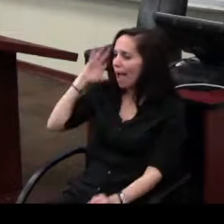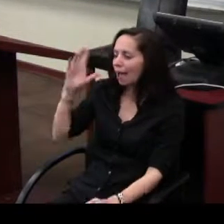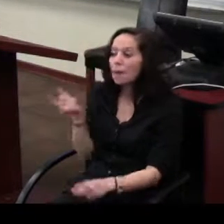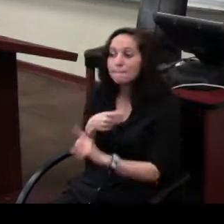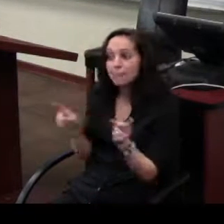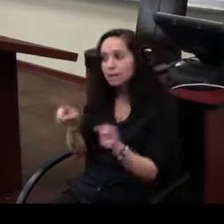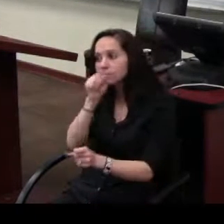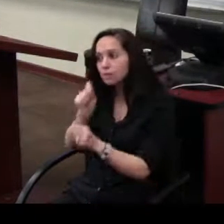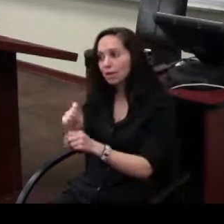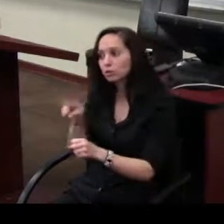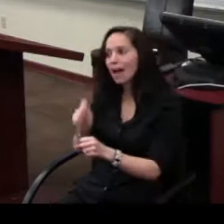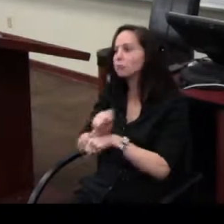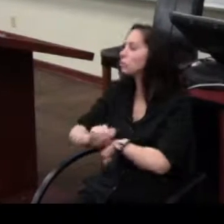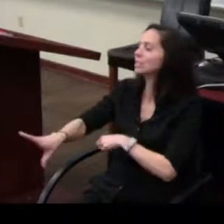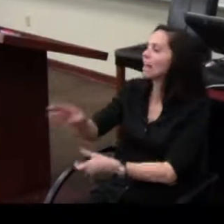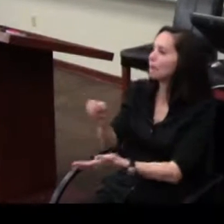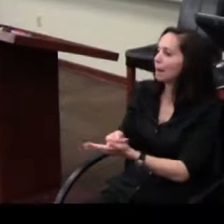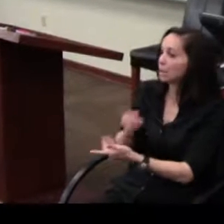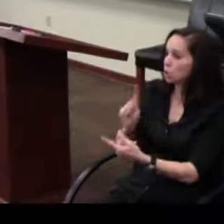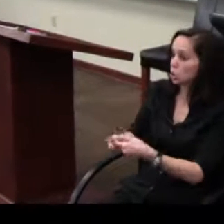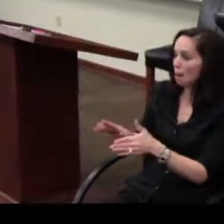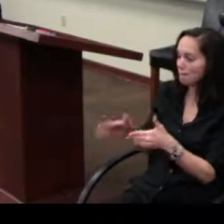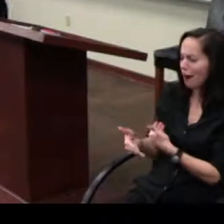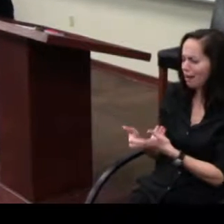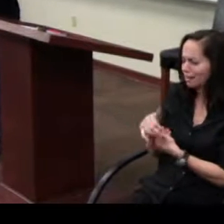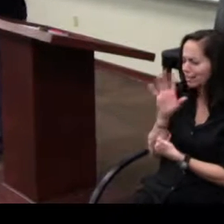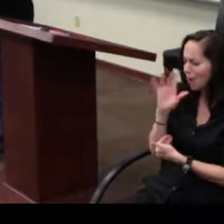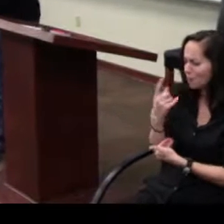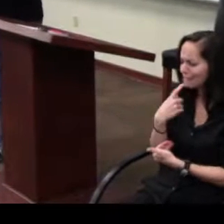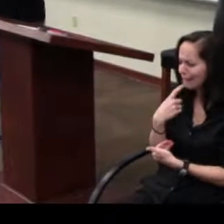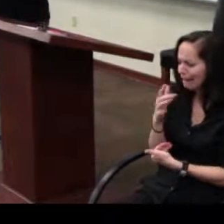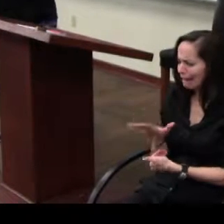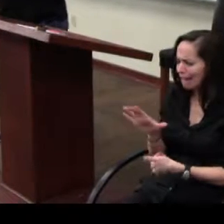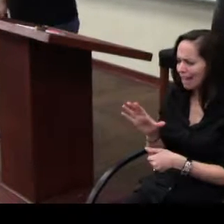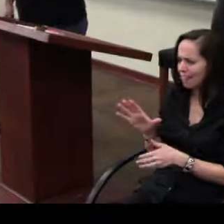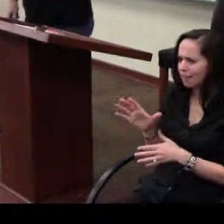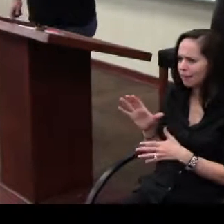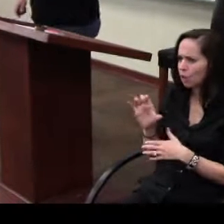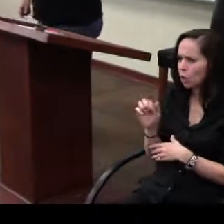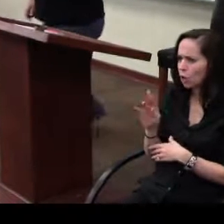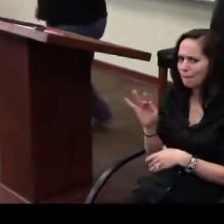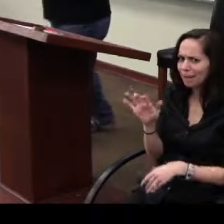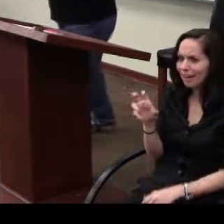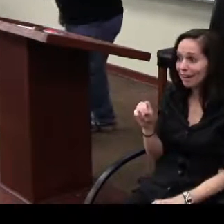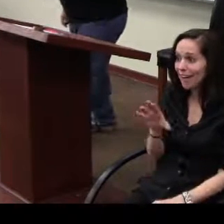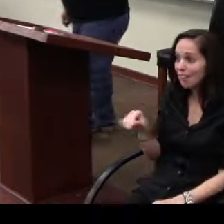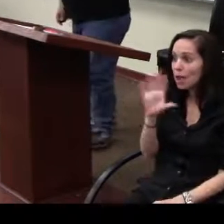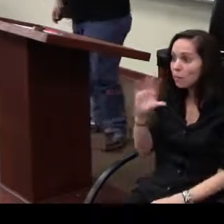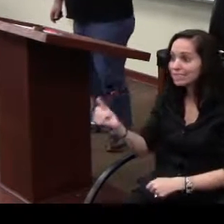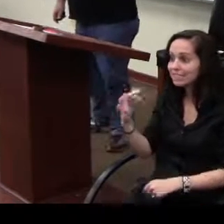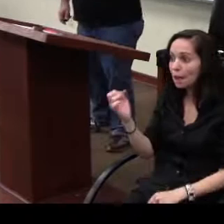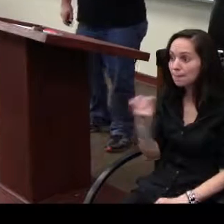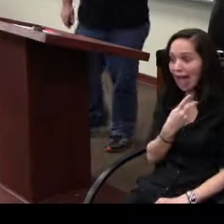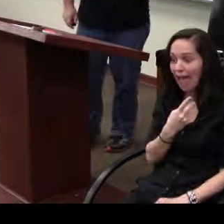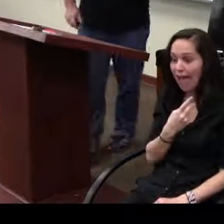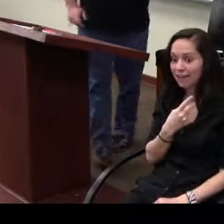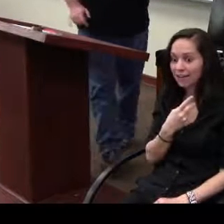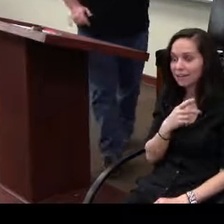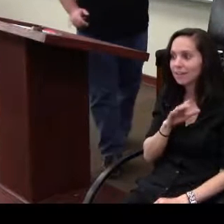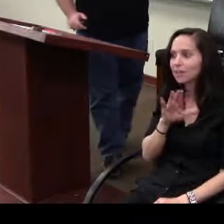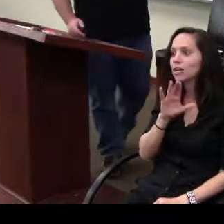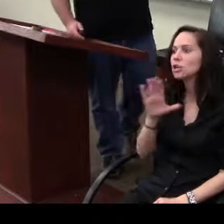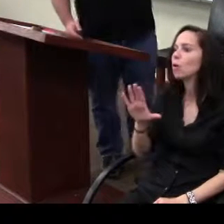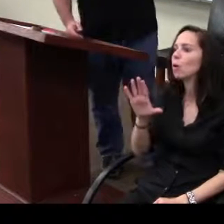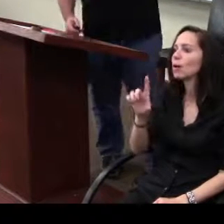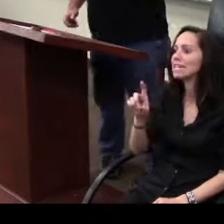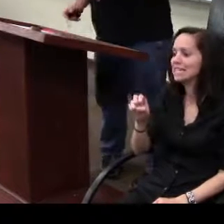But you would actually have to send money to a box. I want to say it was in like the Caribbean somewhere. And they would send you back a